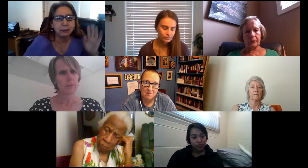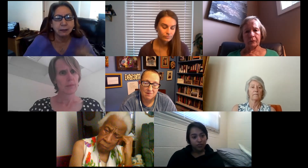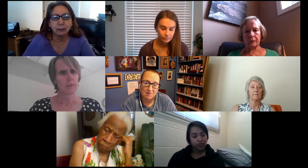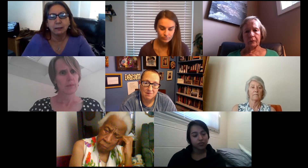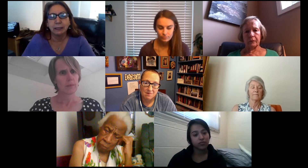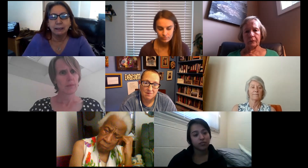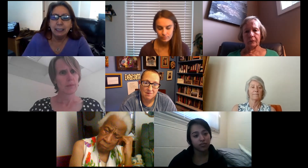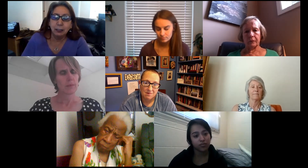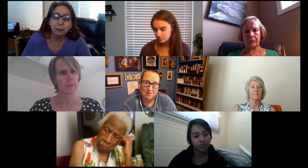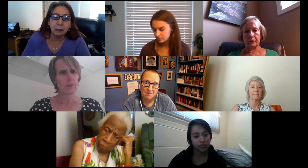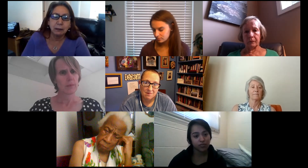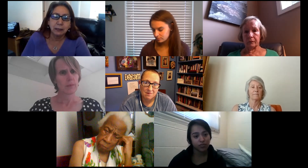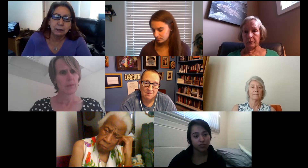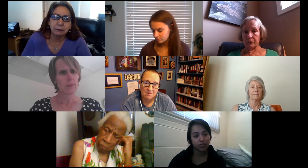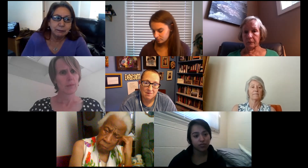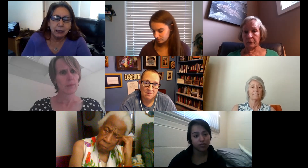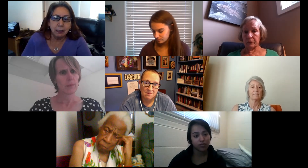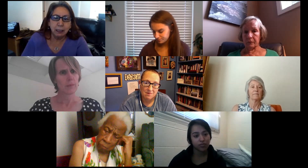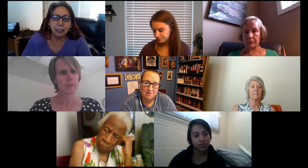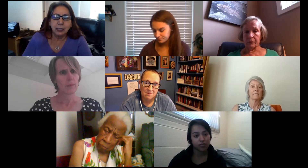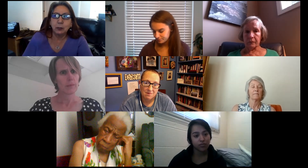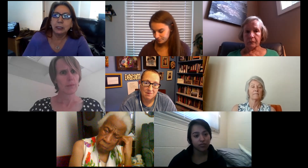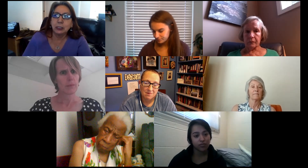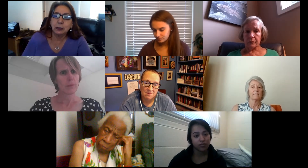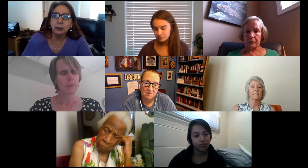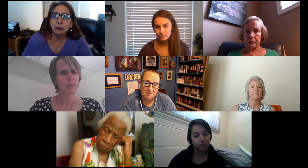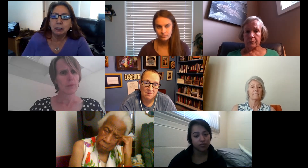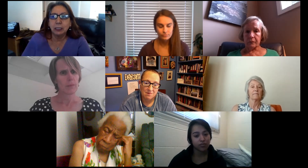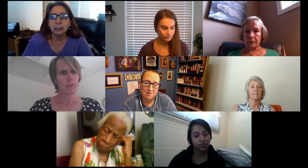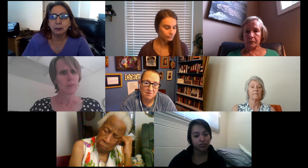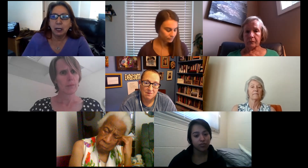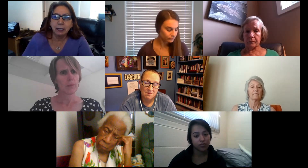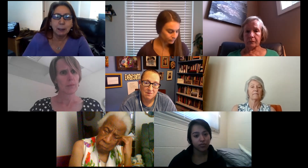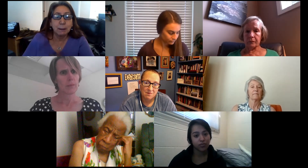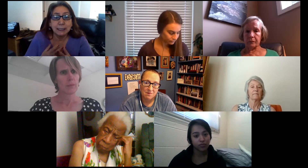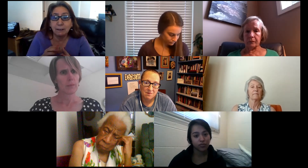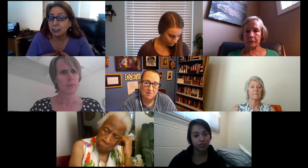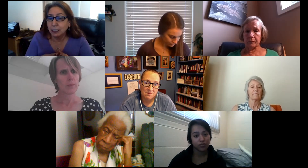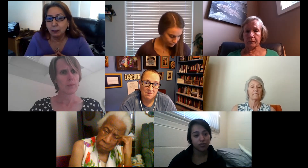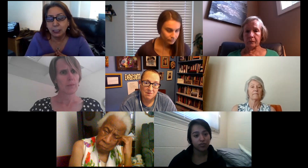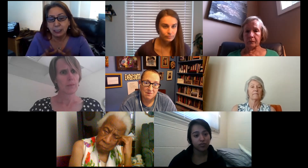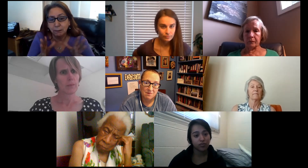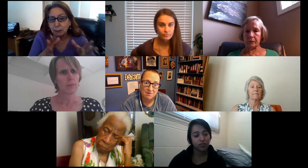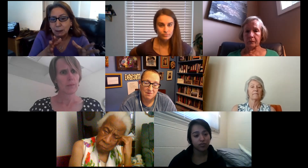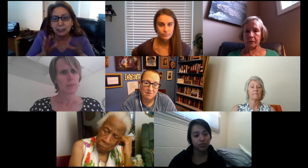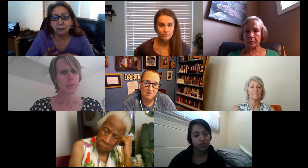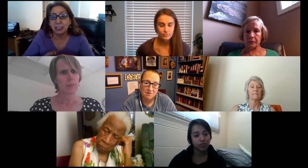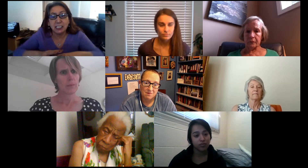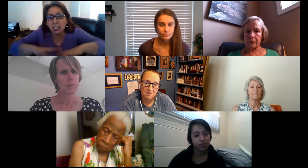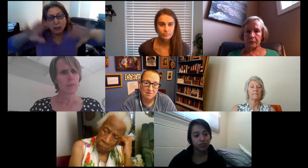you know, and nobody, so I didn't know what to do. You know, I just cried by myself. Didn't tell her, they left me by myself. They didn't tell me